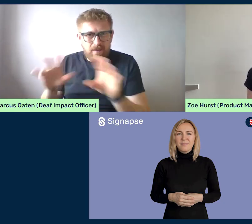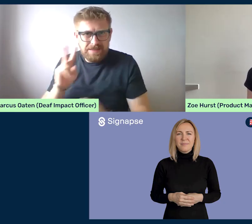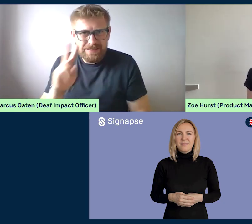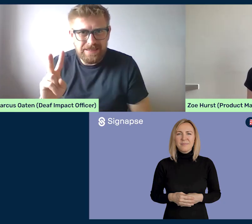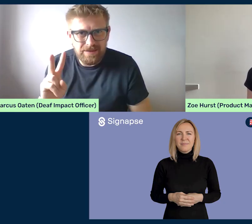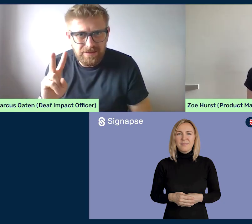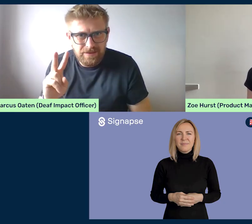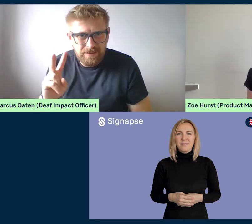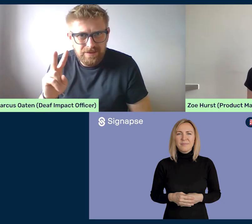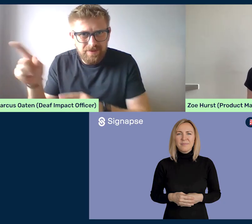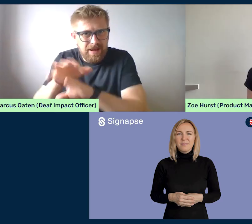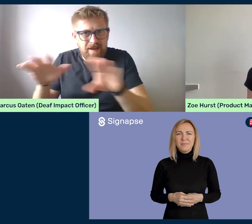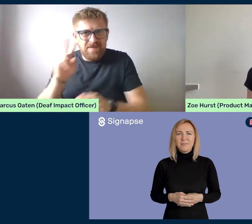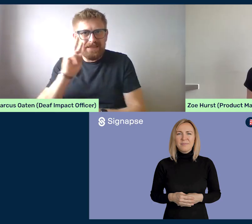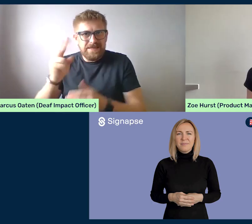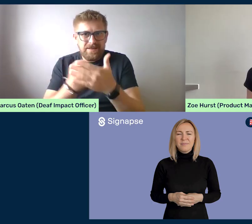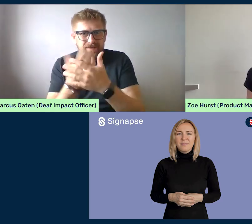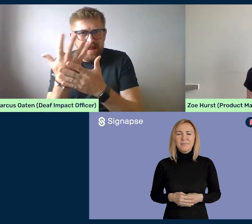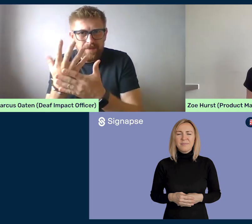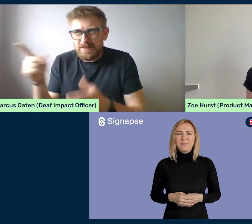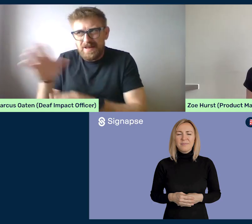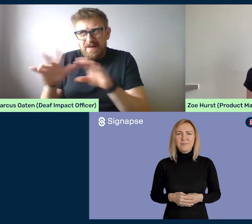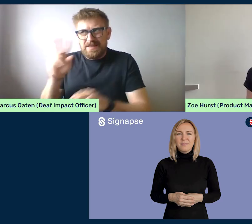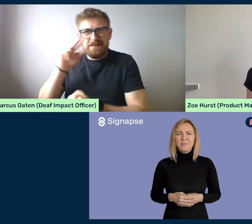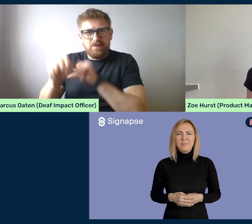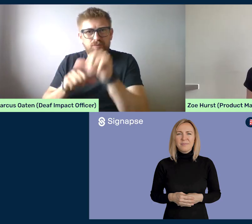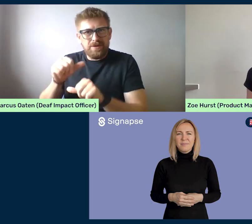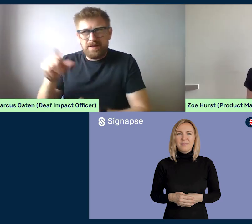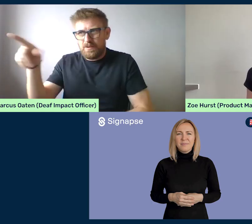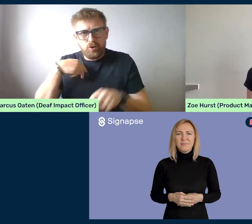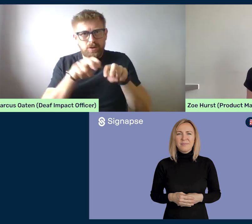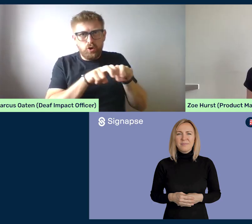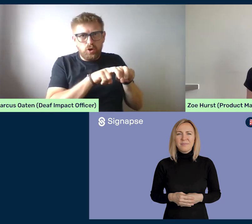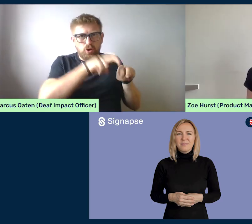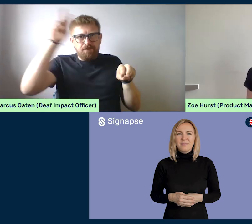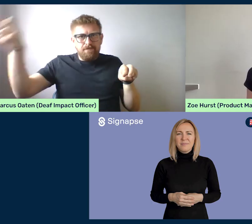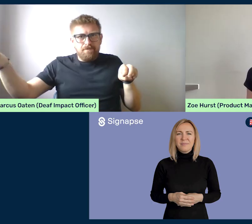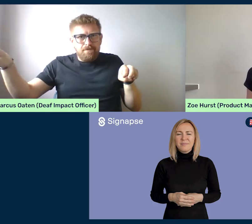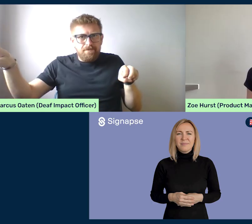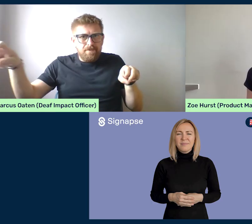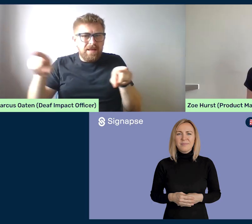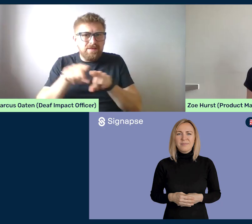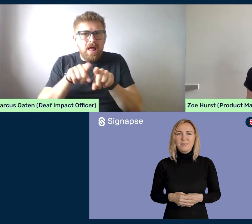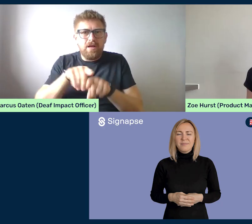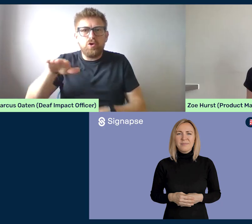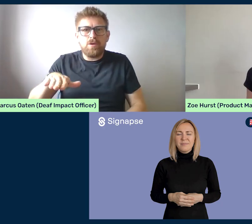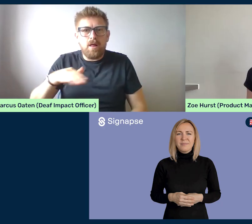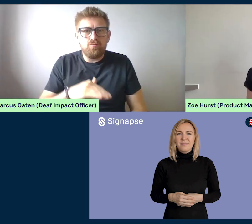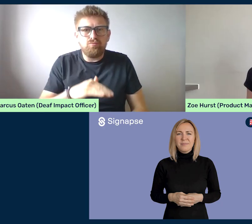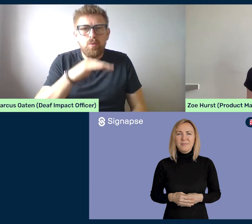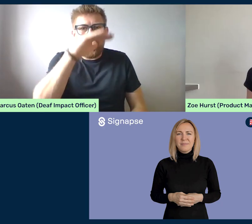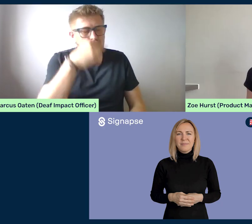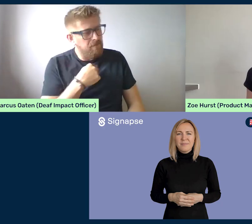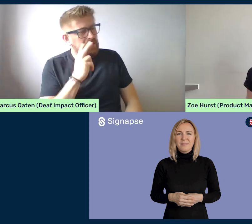that. But people, the public, don't get to see that development, don't get to see that process. They just get